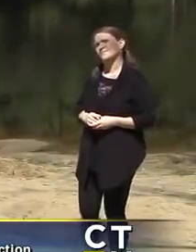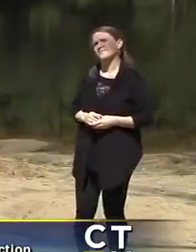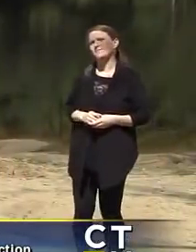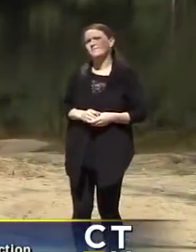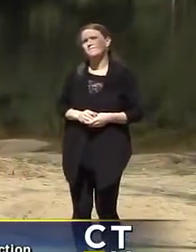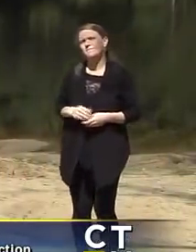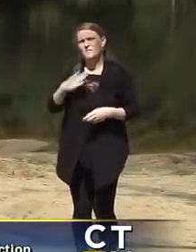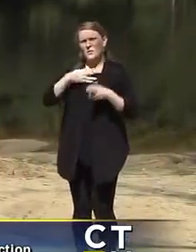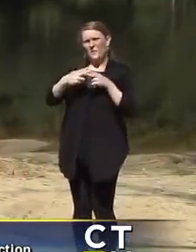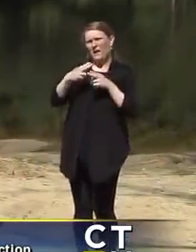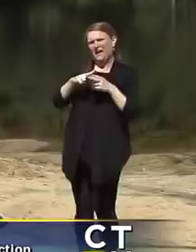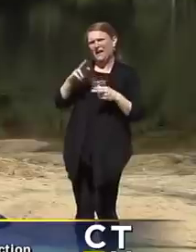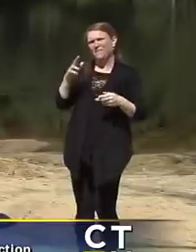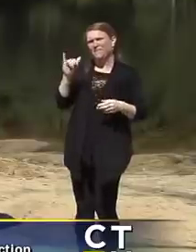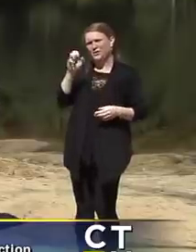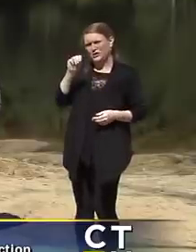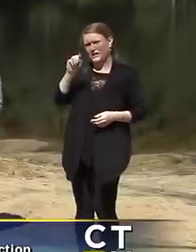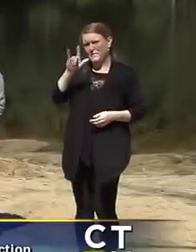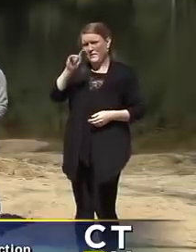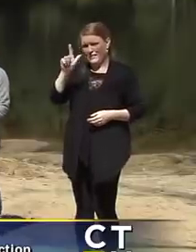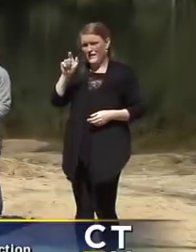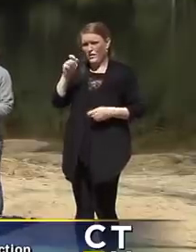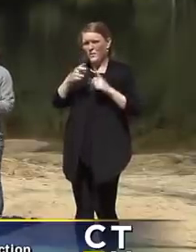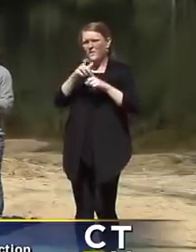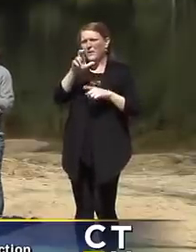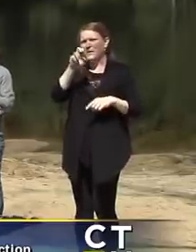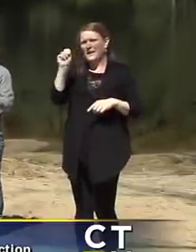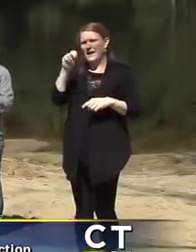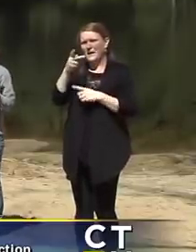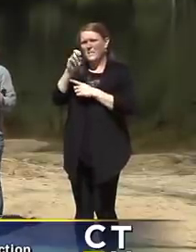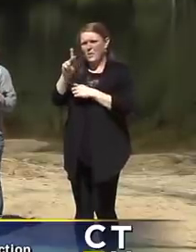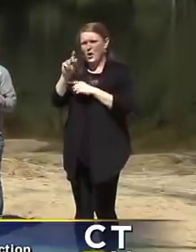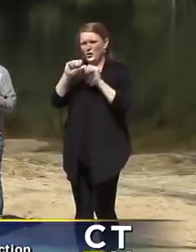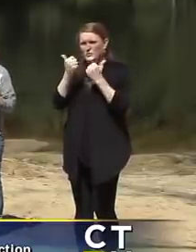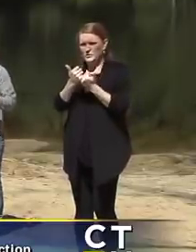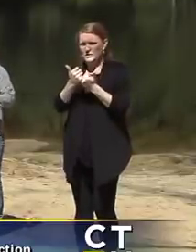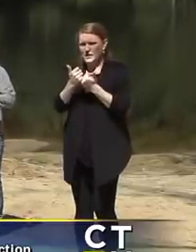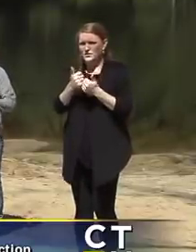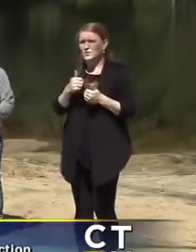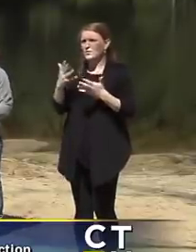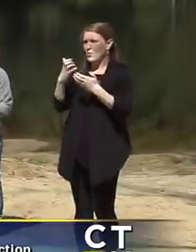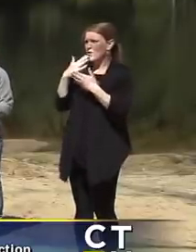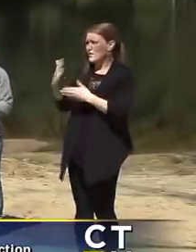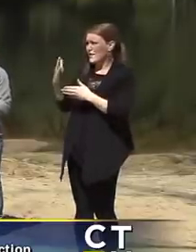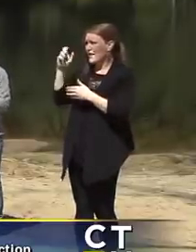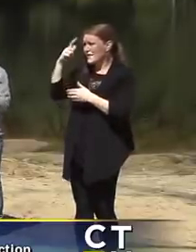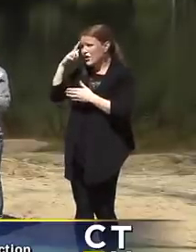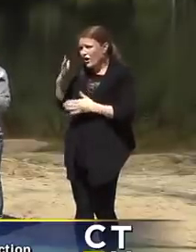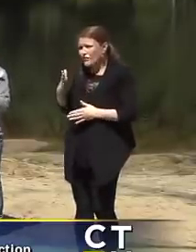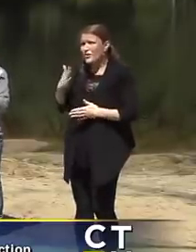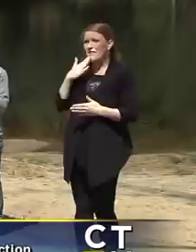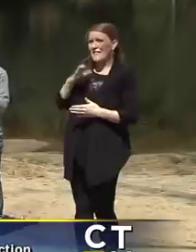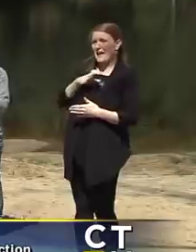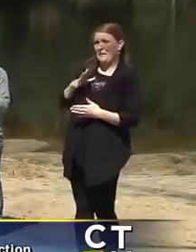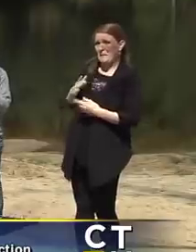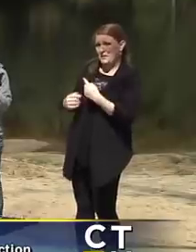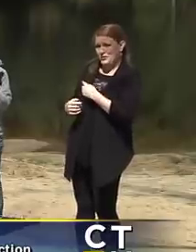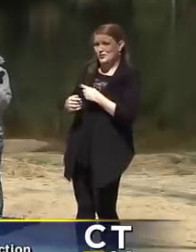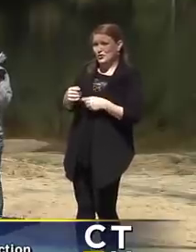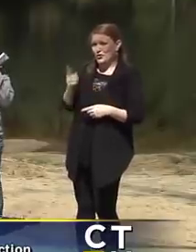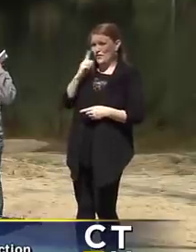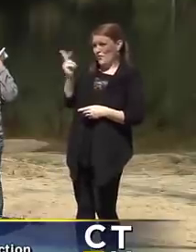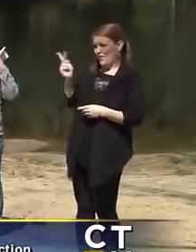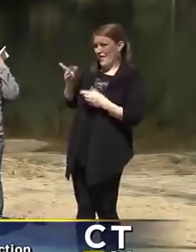Little. I'm with the Connecticut Forest and Park Association, and we'd like to thank the governor and the commissioner for their leadership in keeping